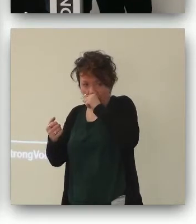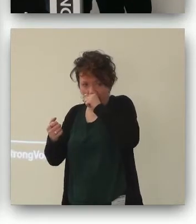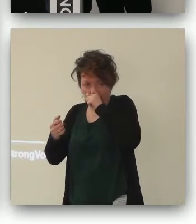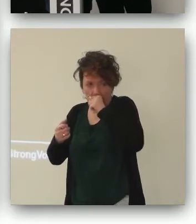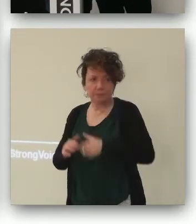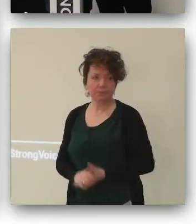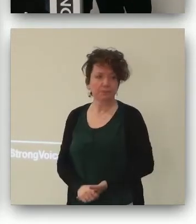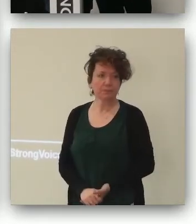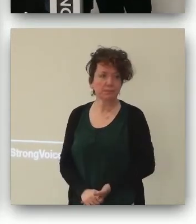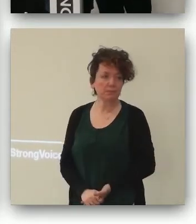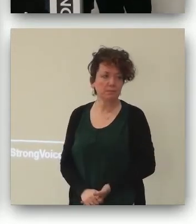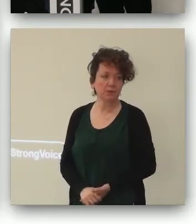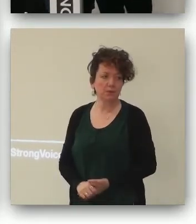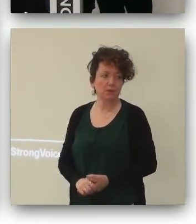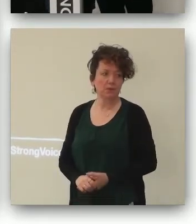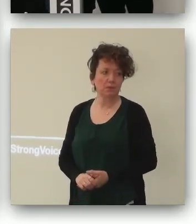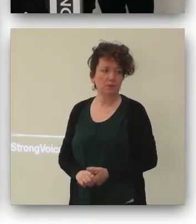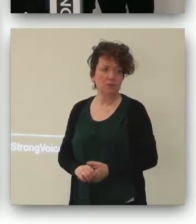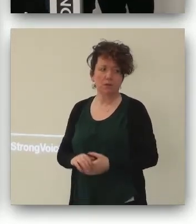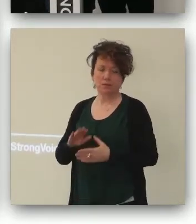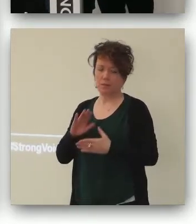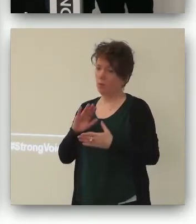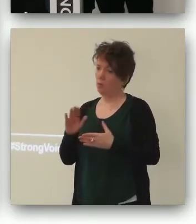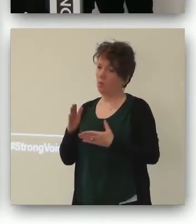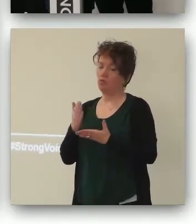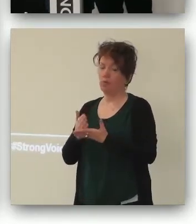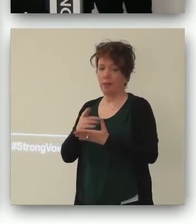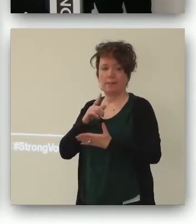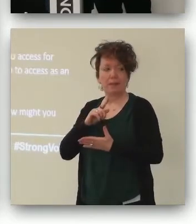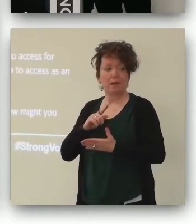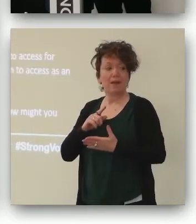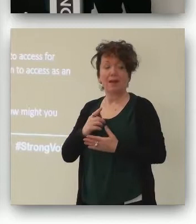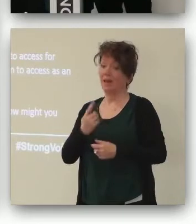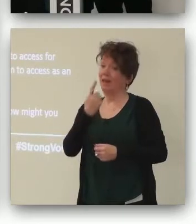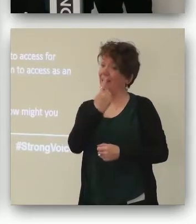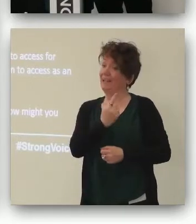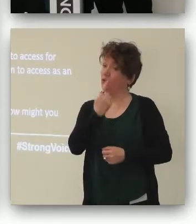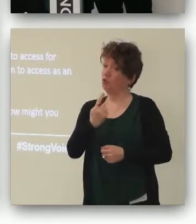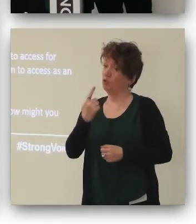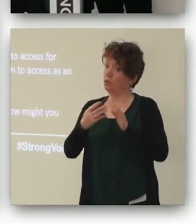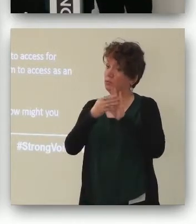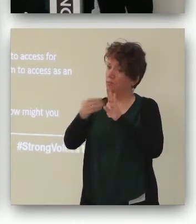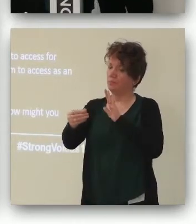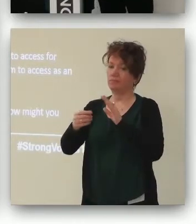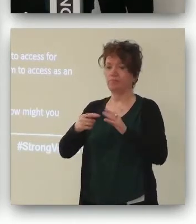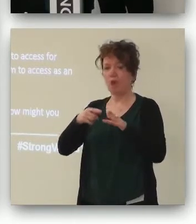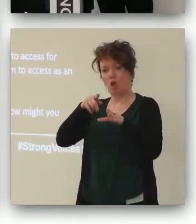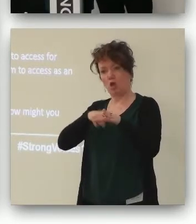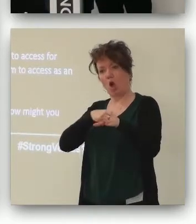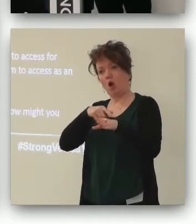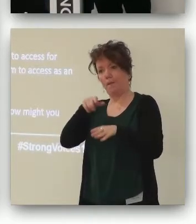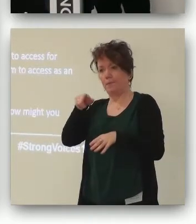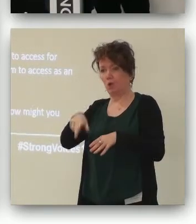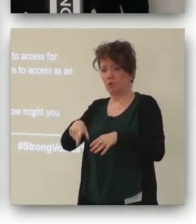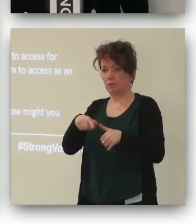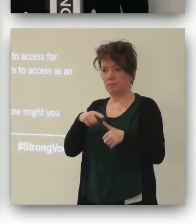studies. So, each case study introduces a young person, and we have the